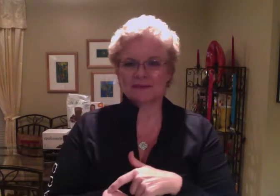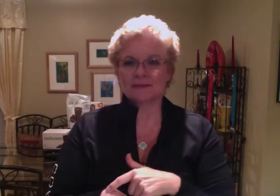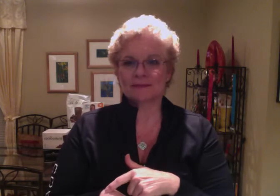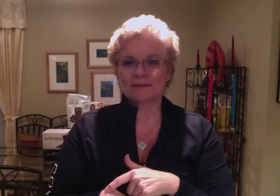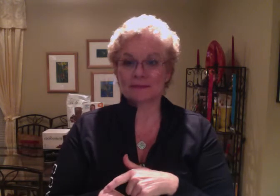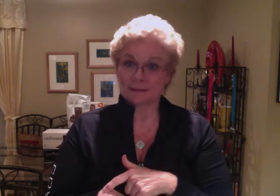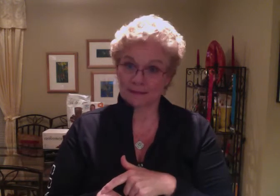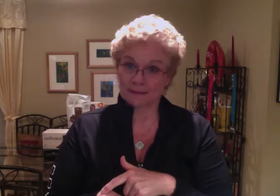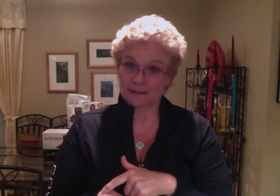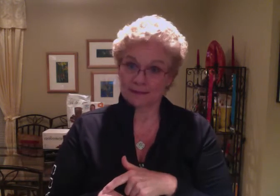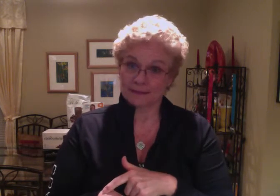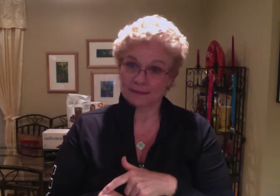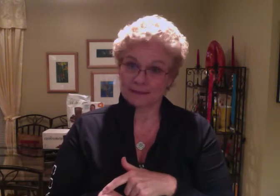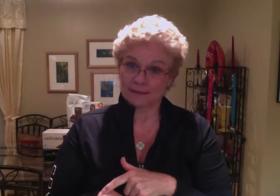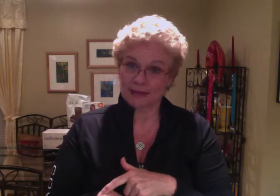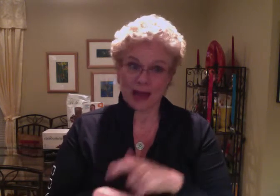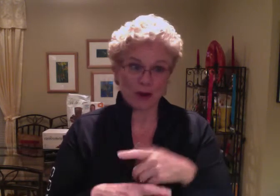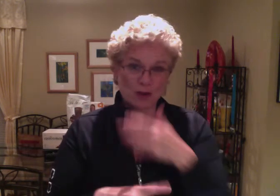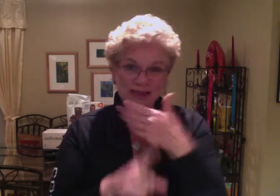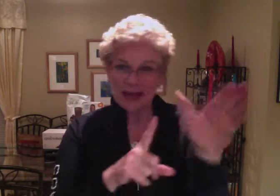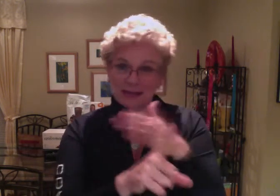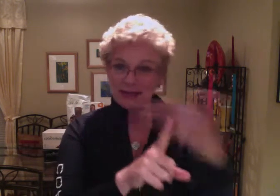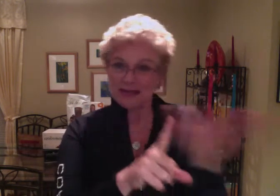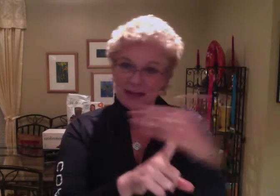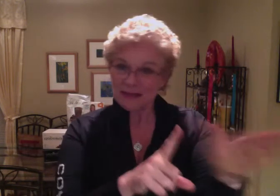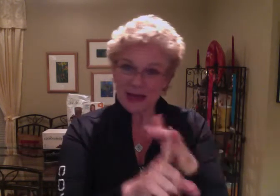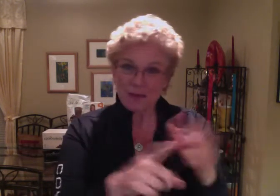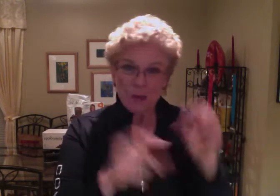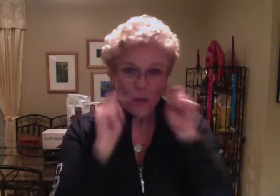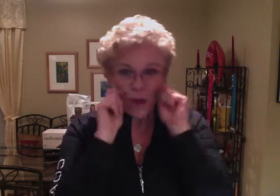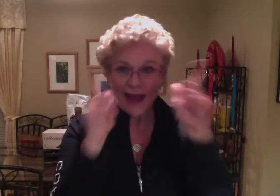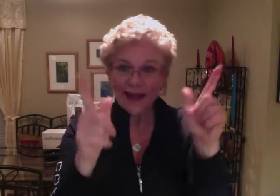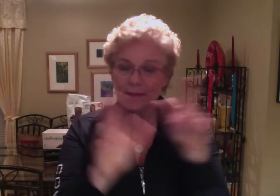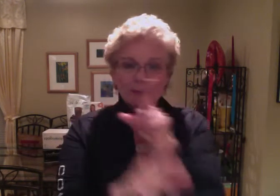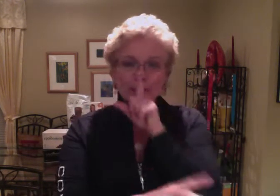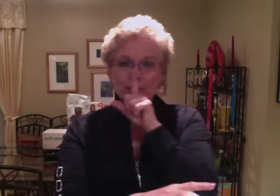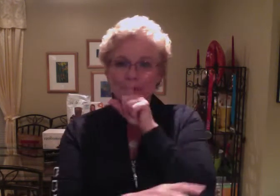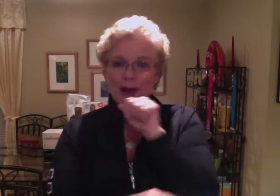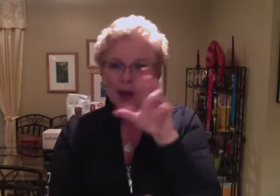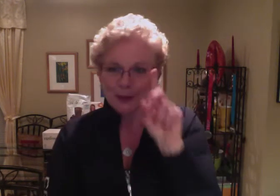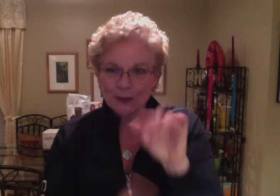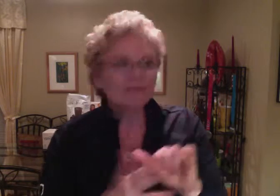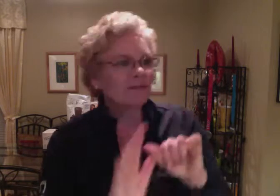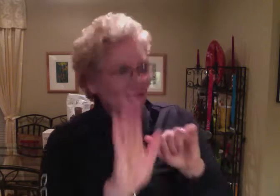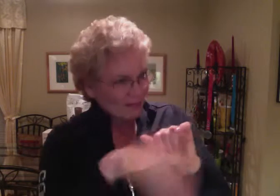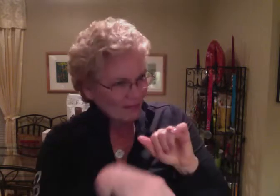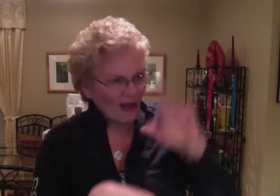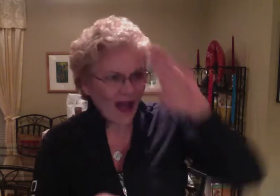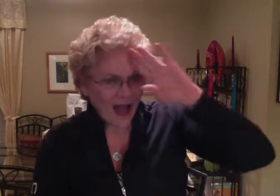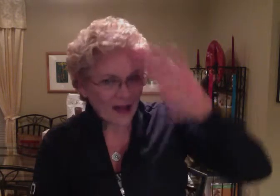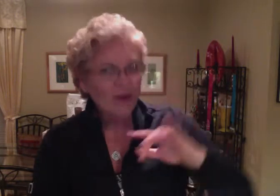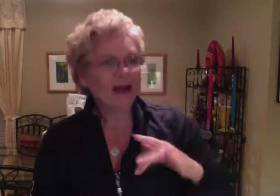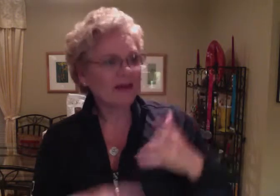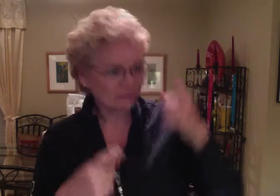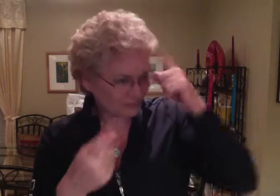And even though I just want to go, slap, slap, slap, slap, slap, wake up, I say, oh, I know, I agree. I felt the same way in the beginning, but a couple of things occurred